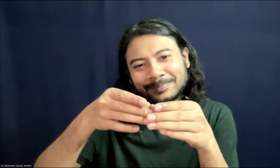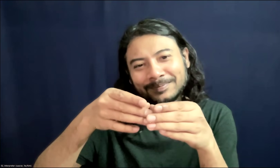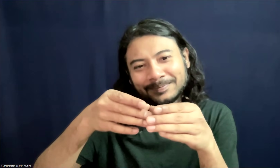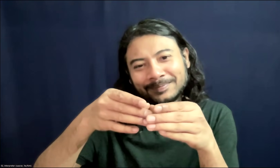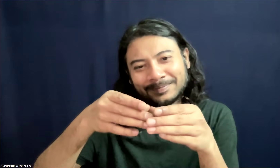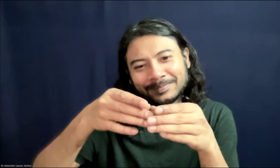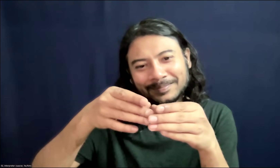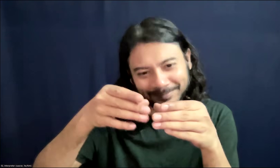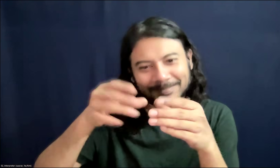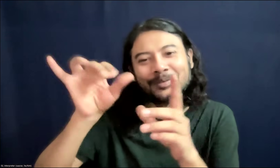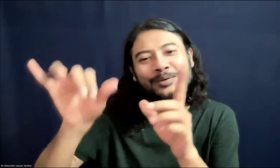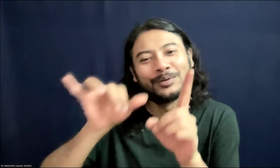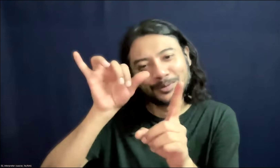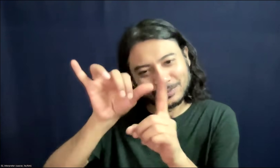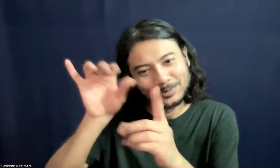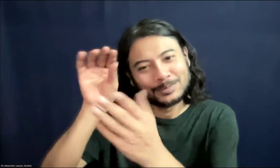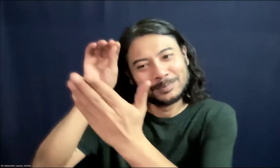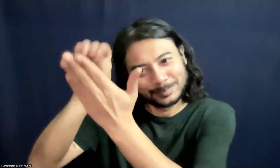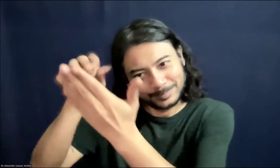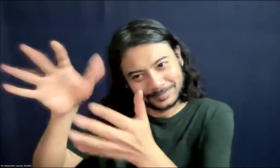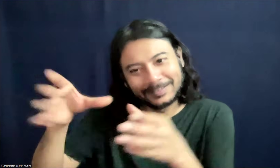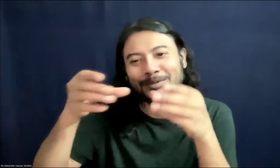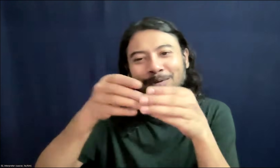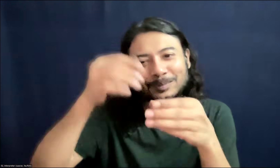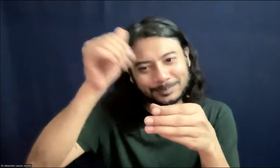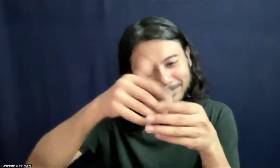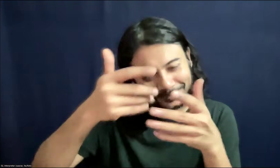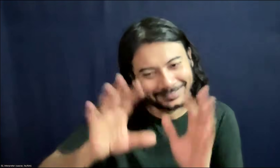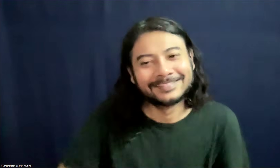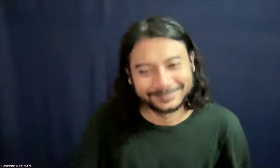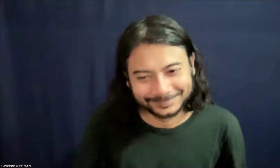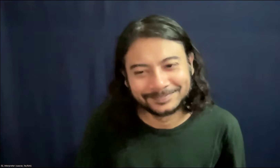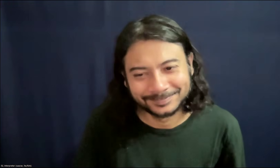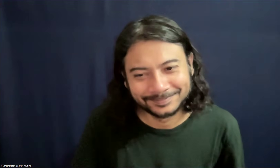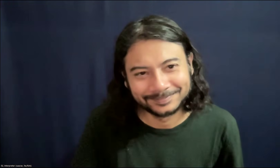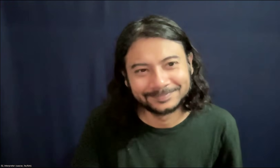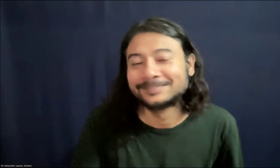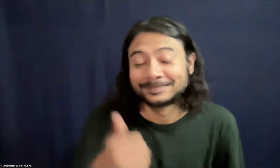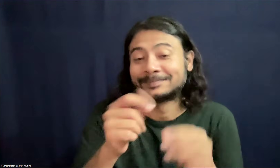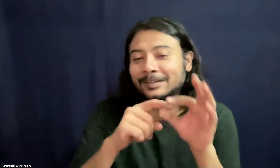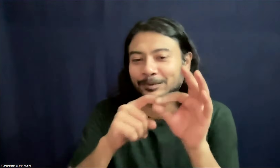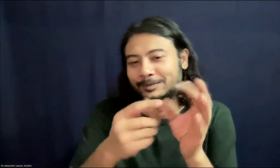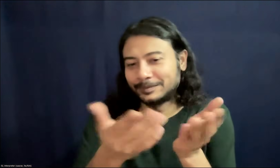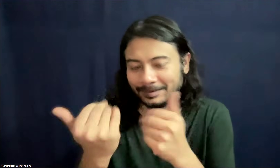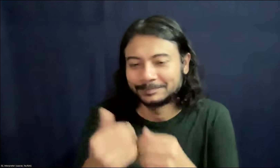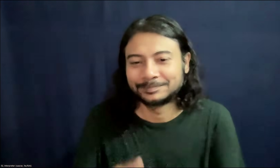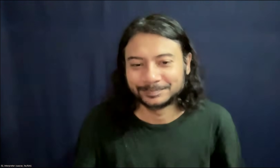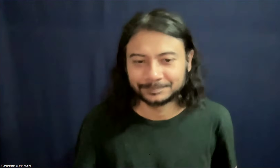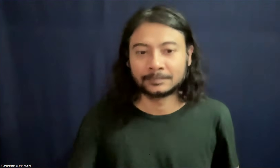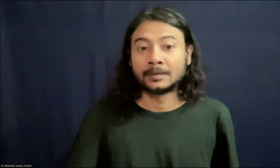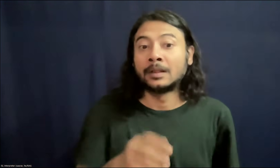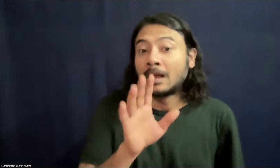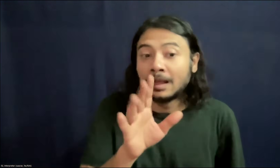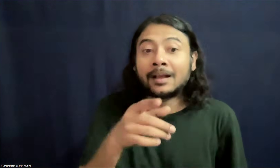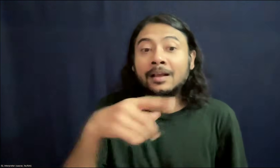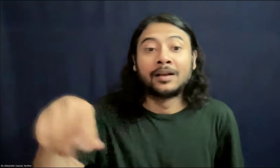On our YouTube channel also we have. Anyways, let's take Ma first. And also thank you very much for all those